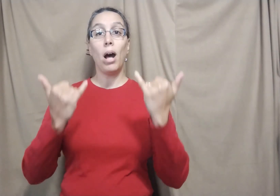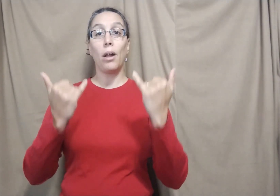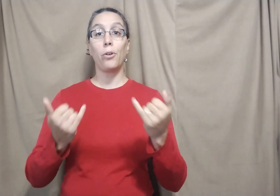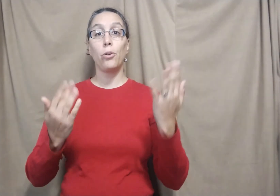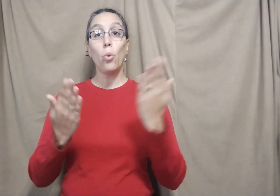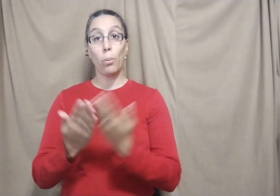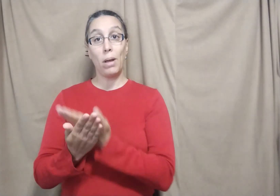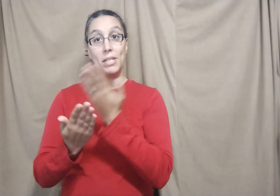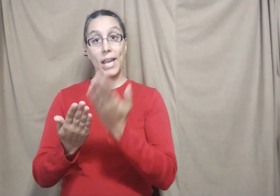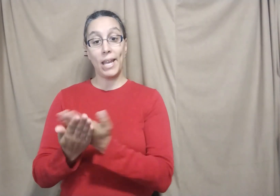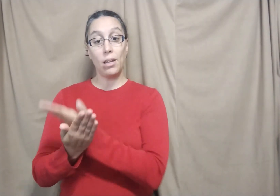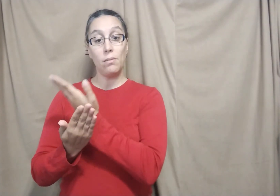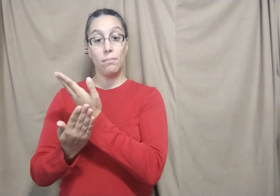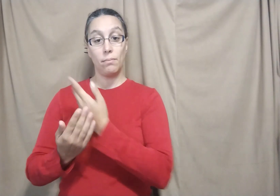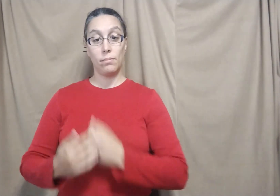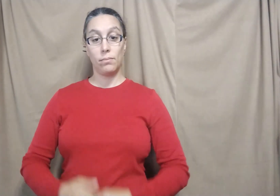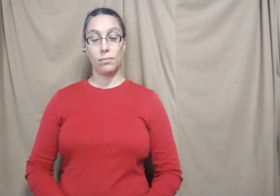modern or mundane,